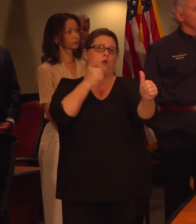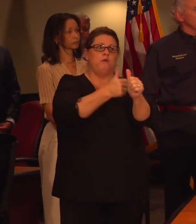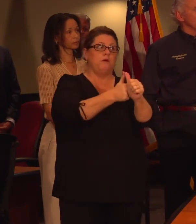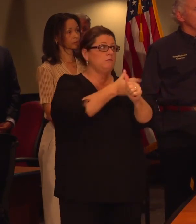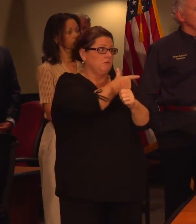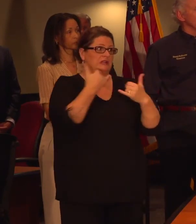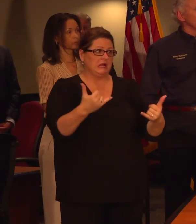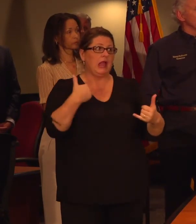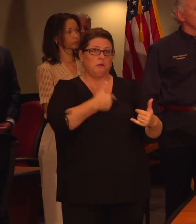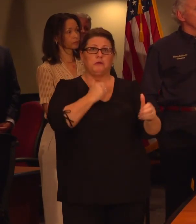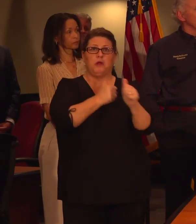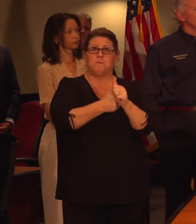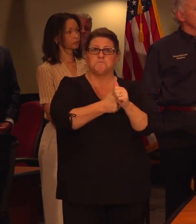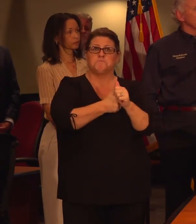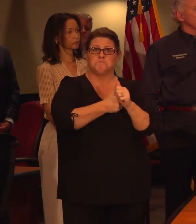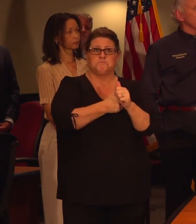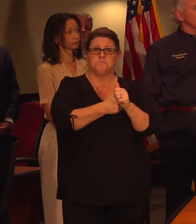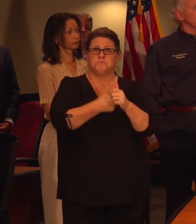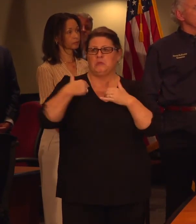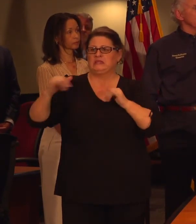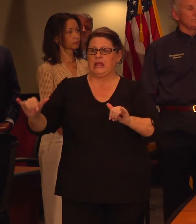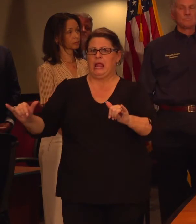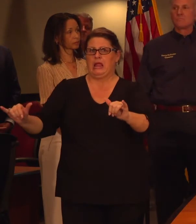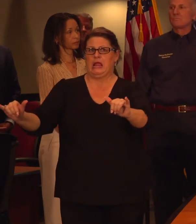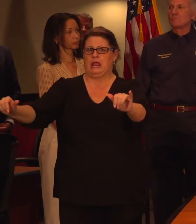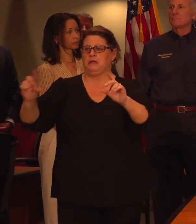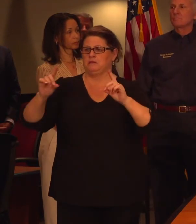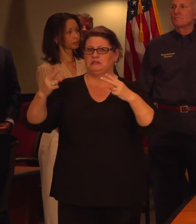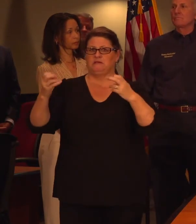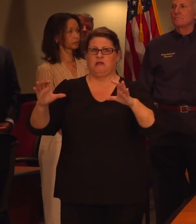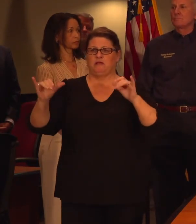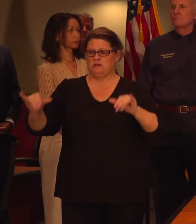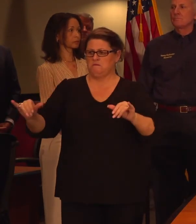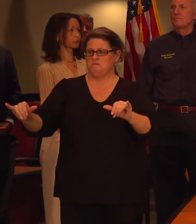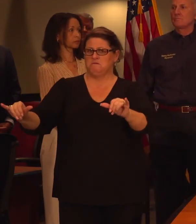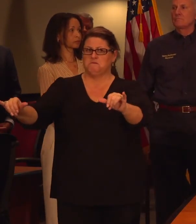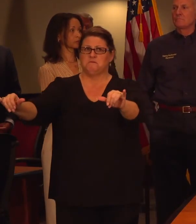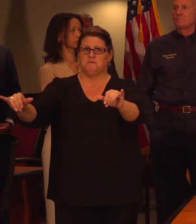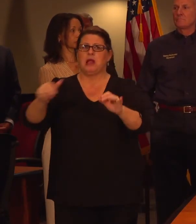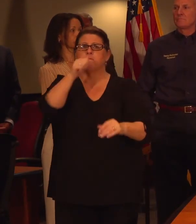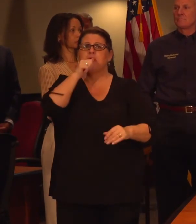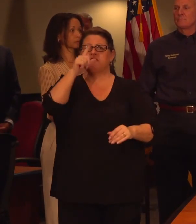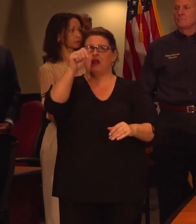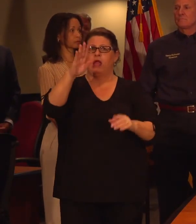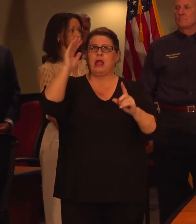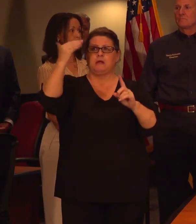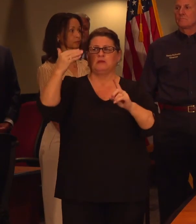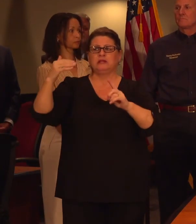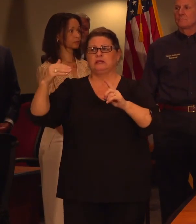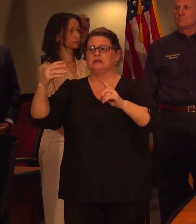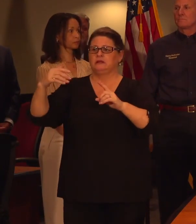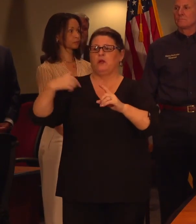as of today. We're working closely with DHEC, our internal labs, and then also with some of the private labs. So we feel